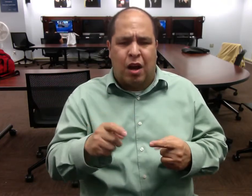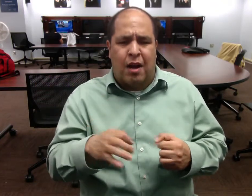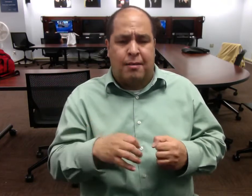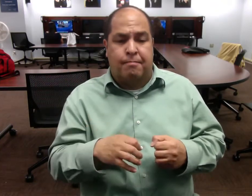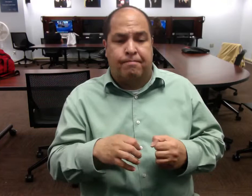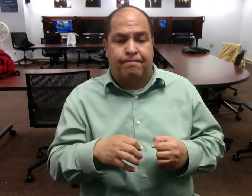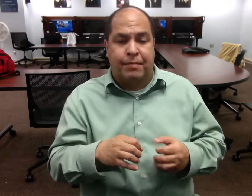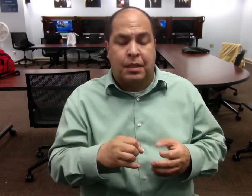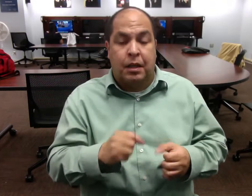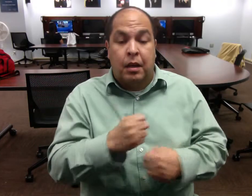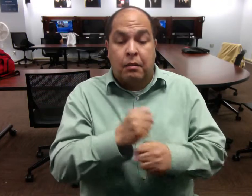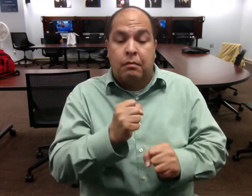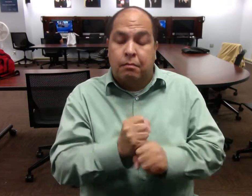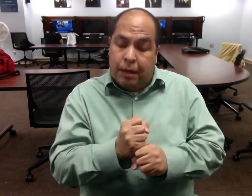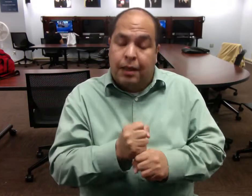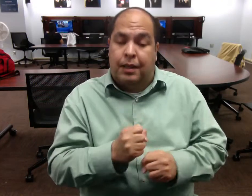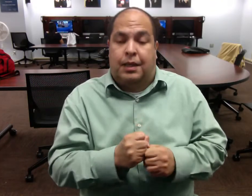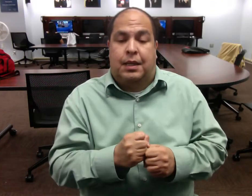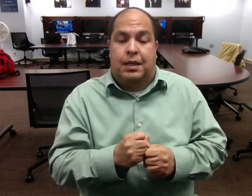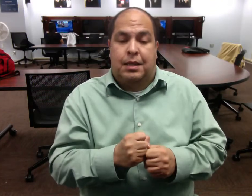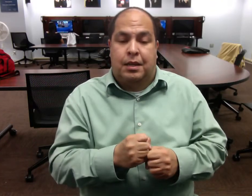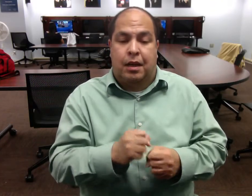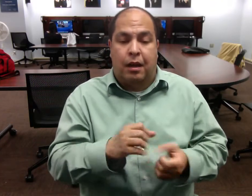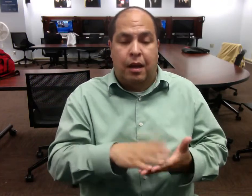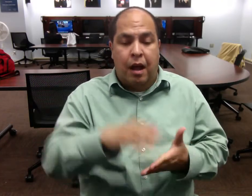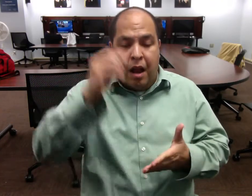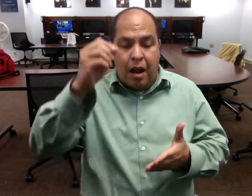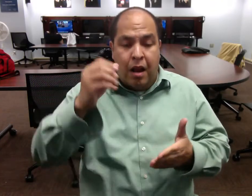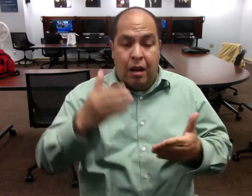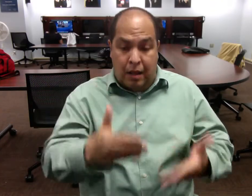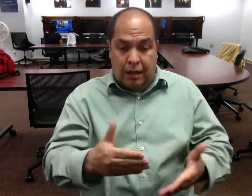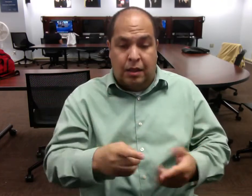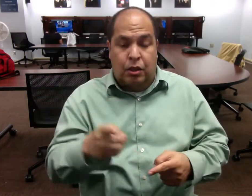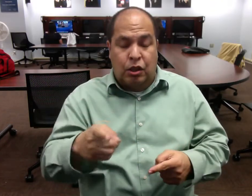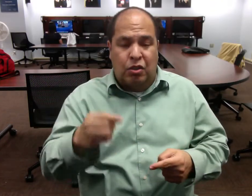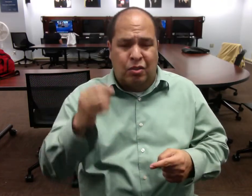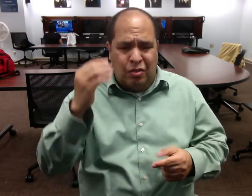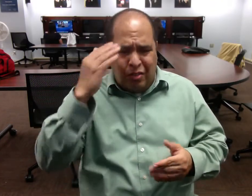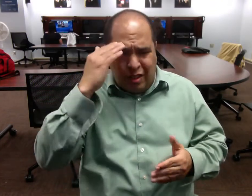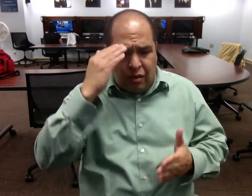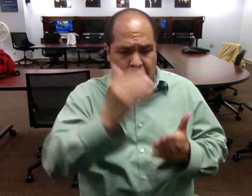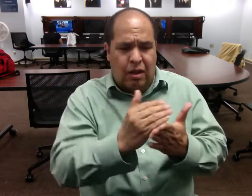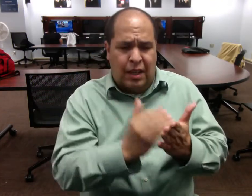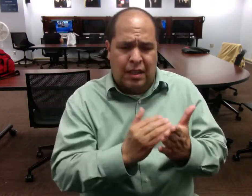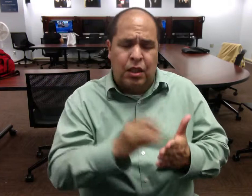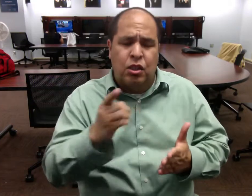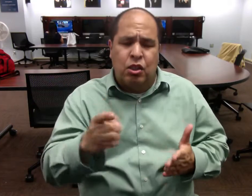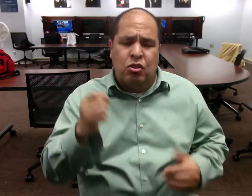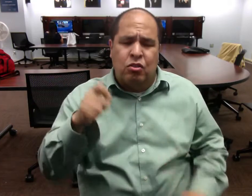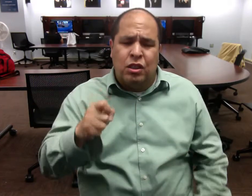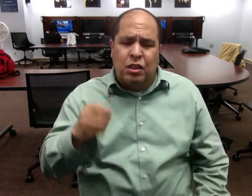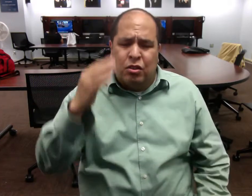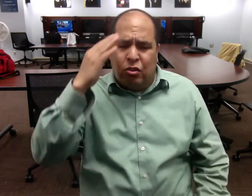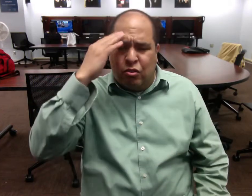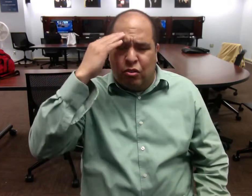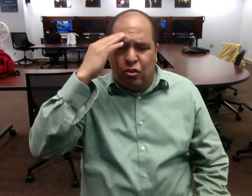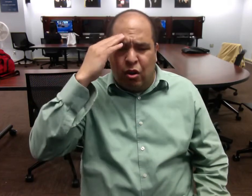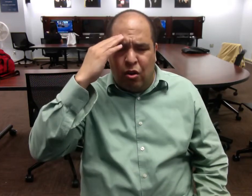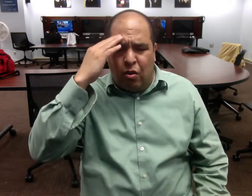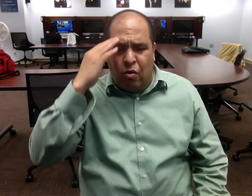lesson and why it is important for your students to know what you are about to share with them.